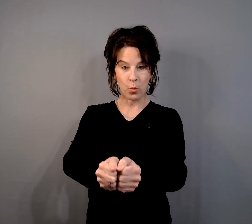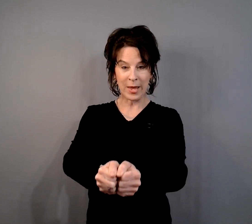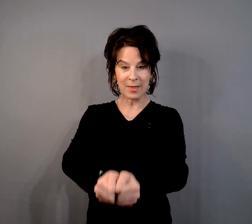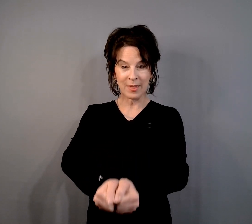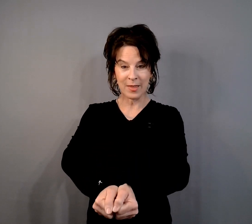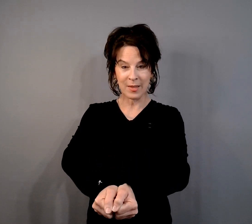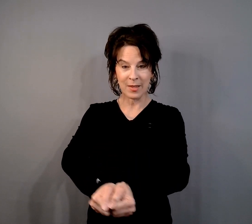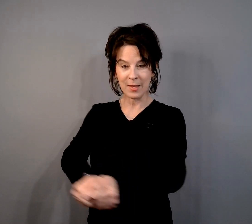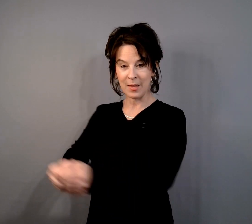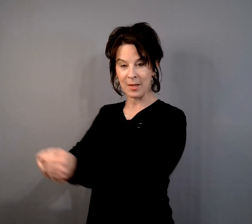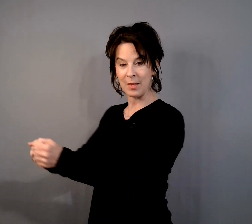With